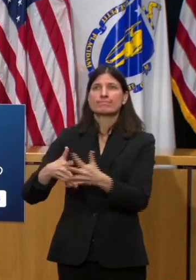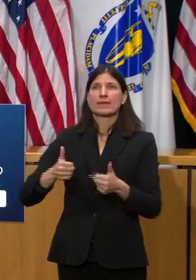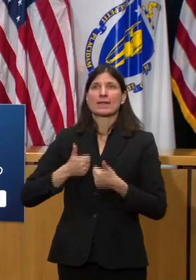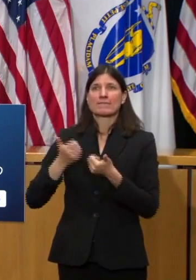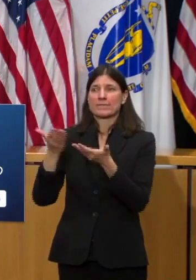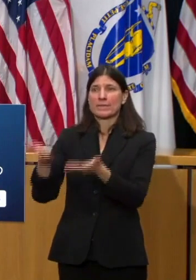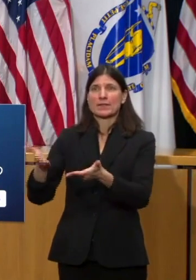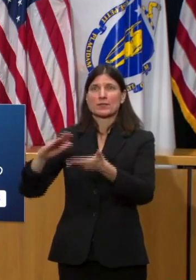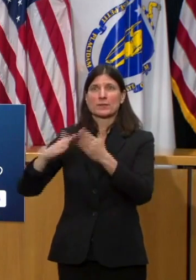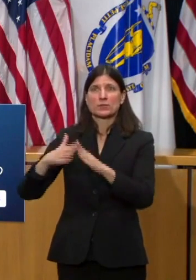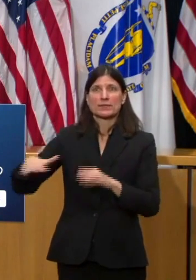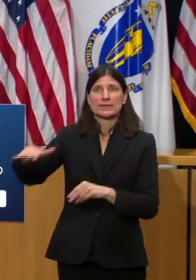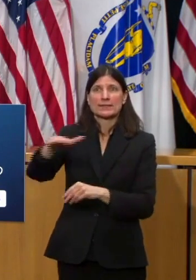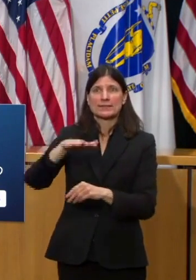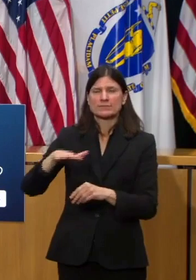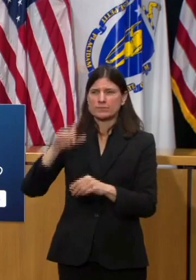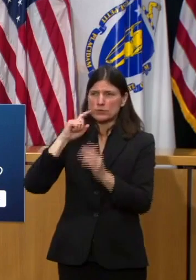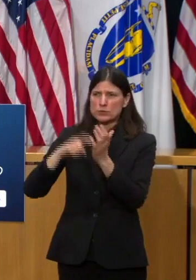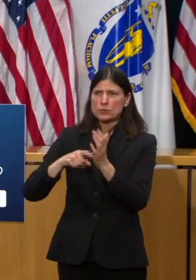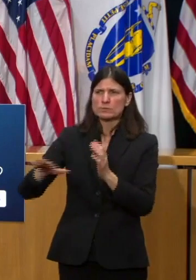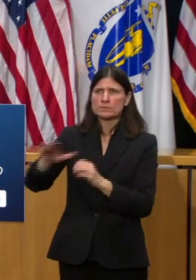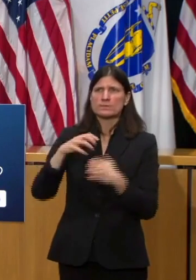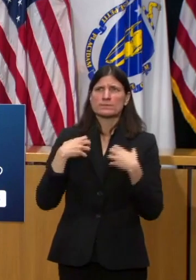an equity issue as a medical issue.